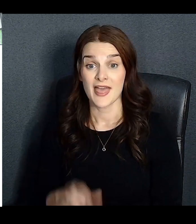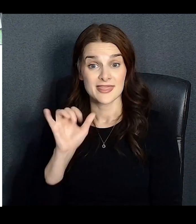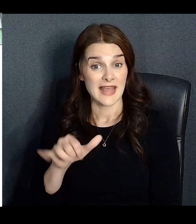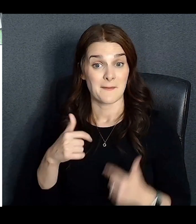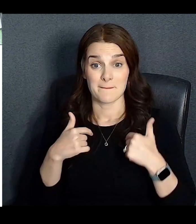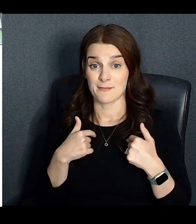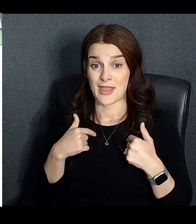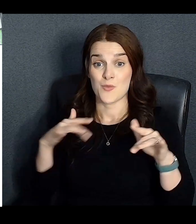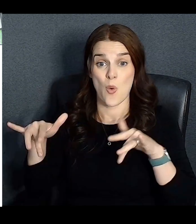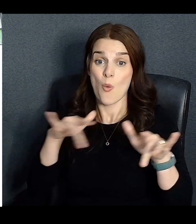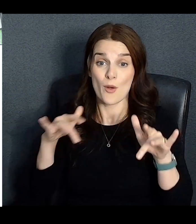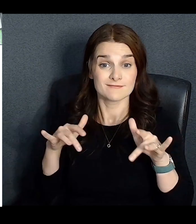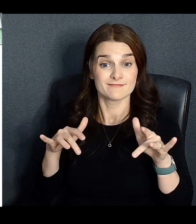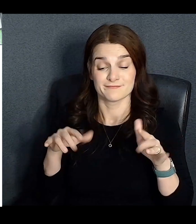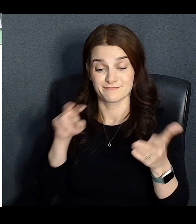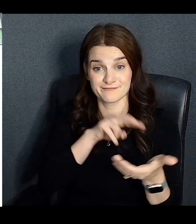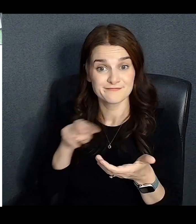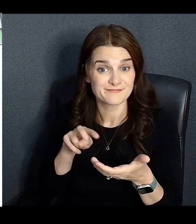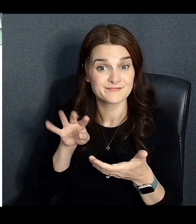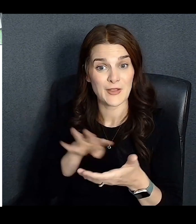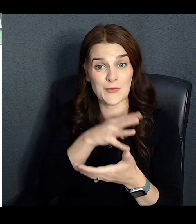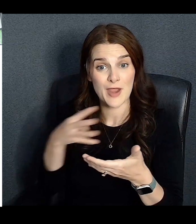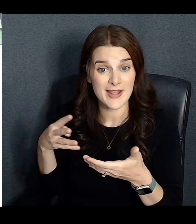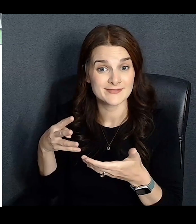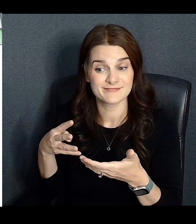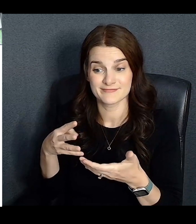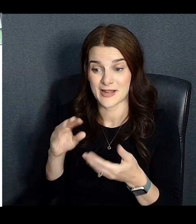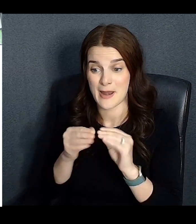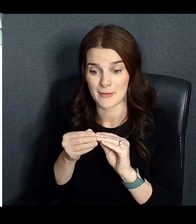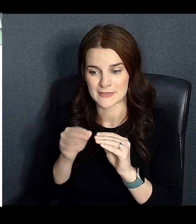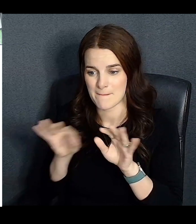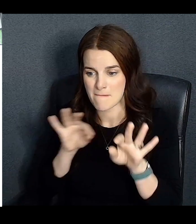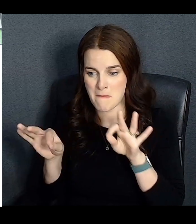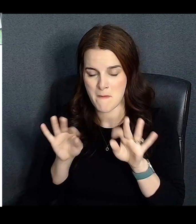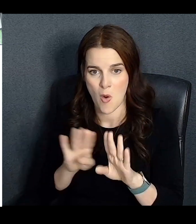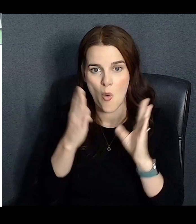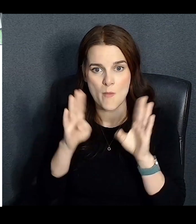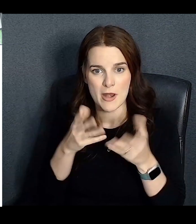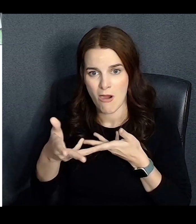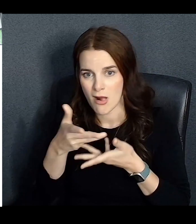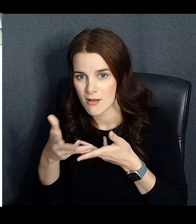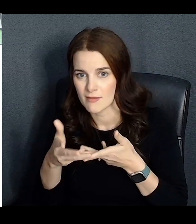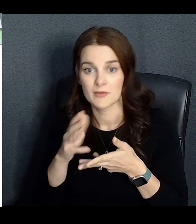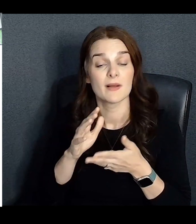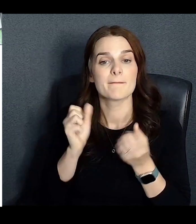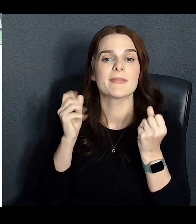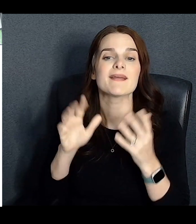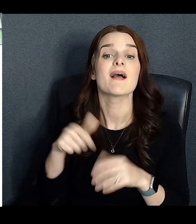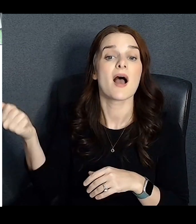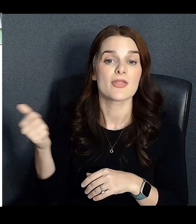So that's just me looking at the grid, using the numbers to choose what I want to open and interact with. And there's lots of